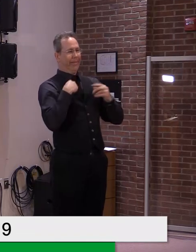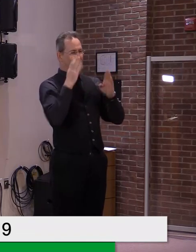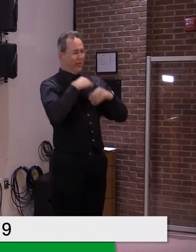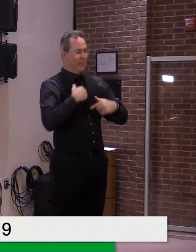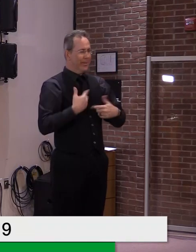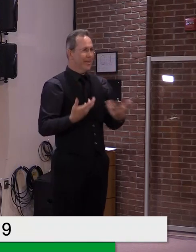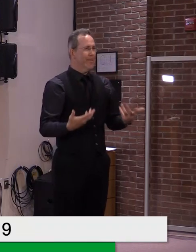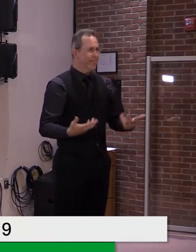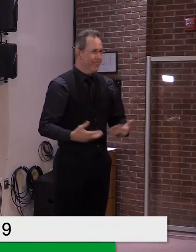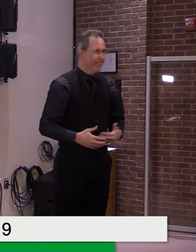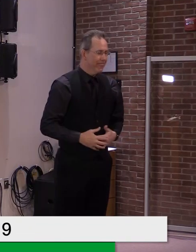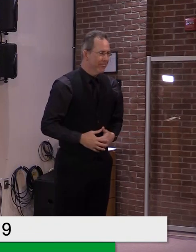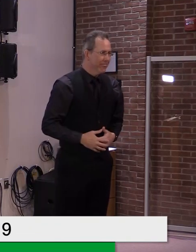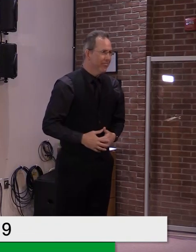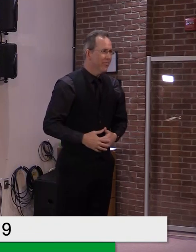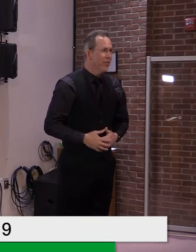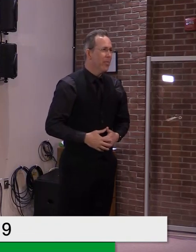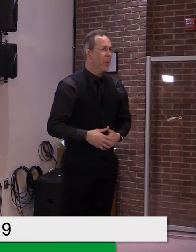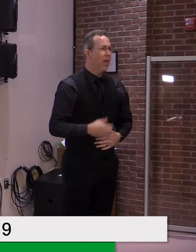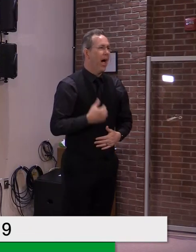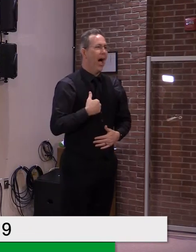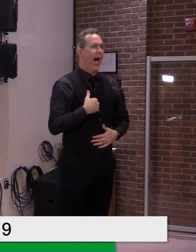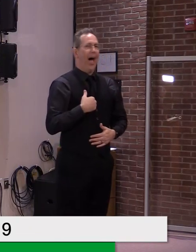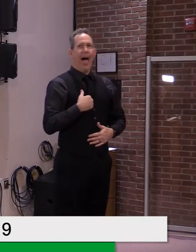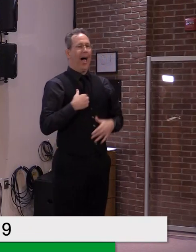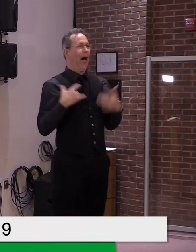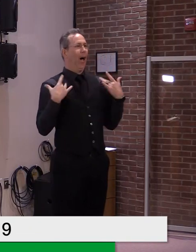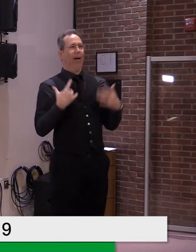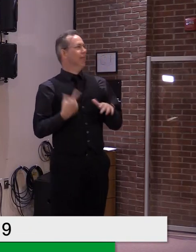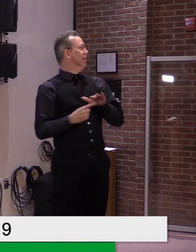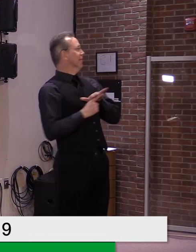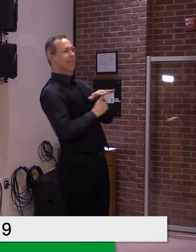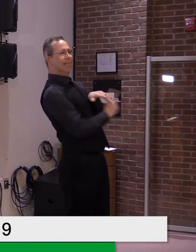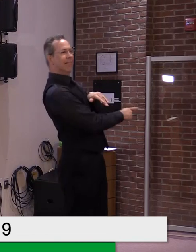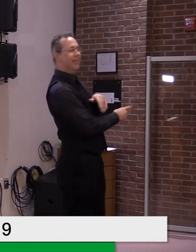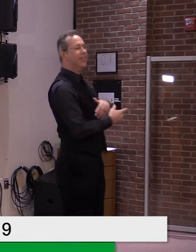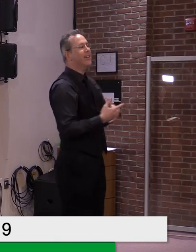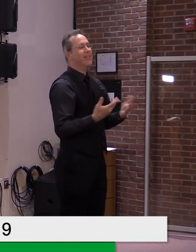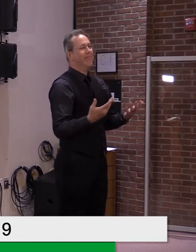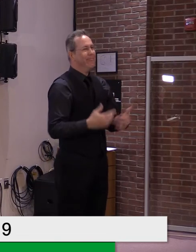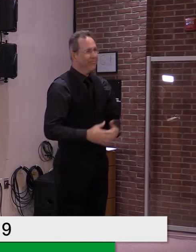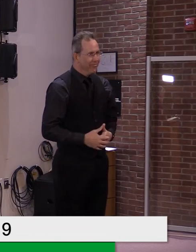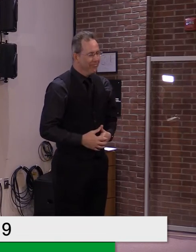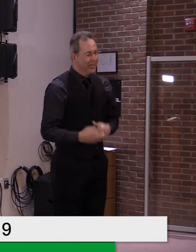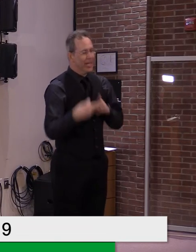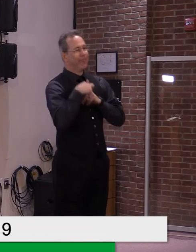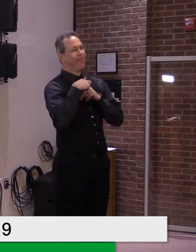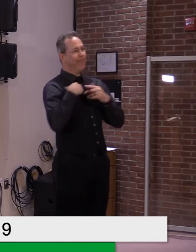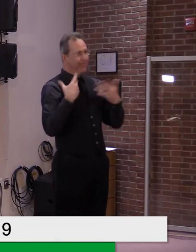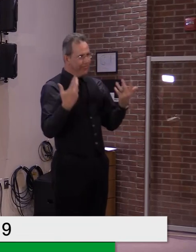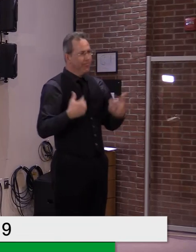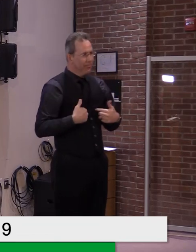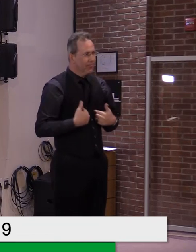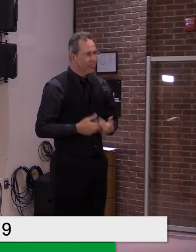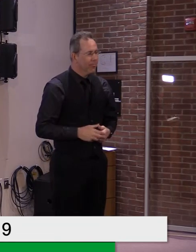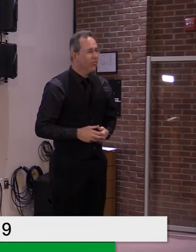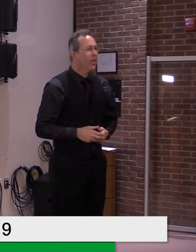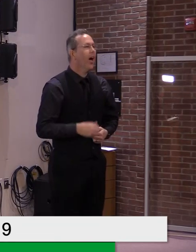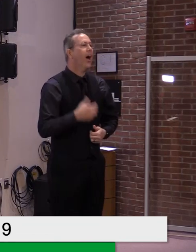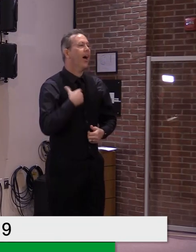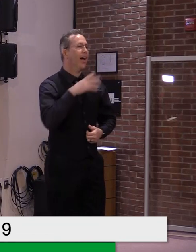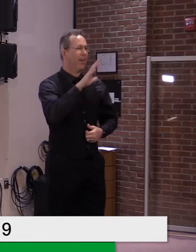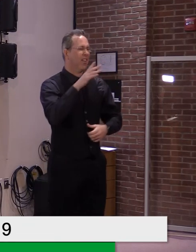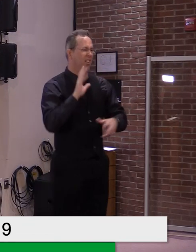I couldn't do that, Secretary. Let me give you an update first on what we have system-wide and break it down